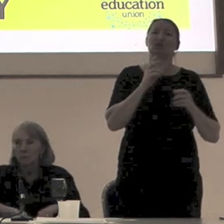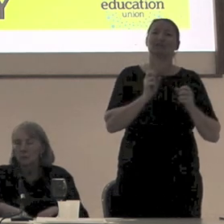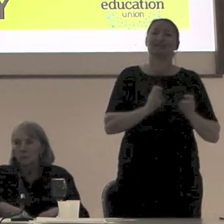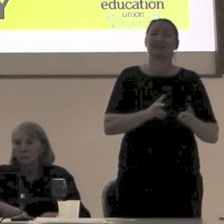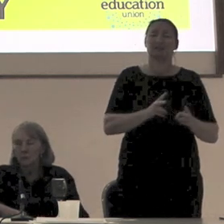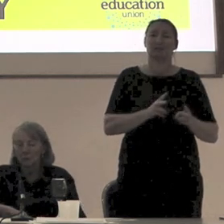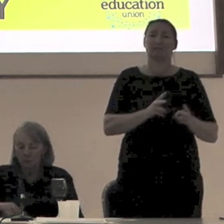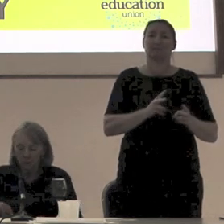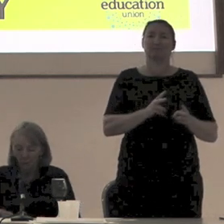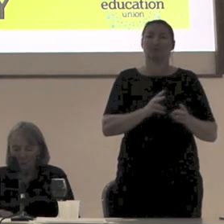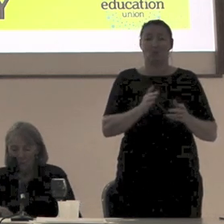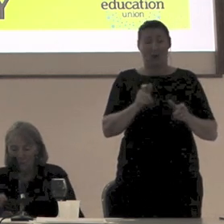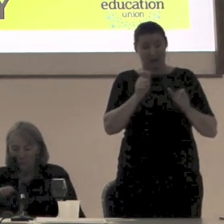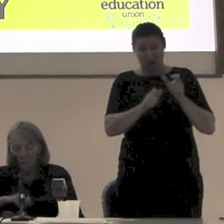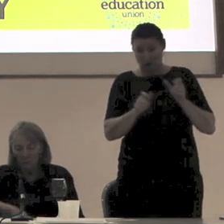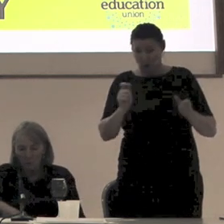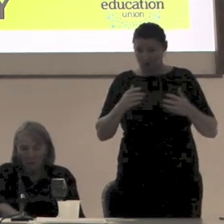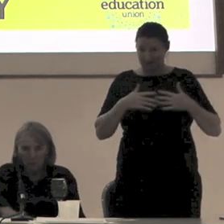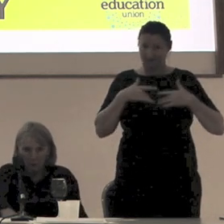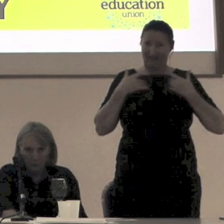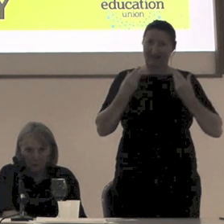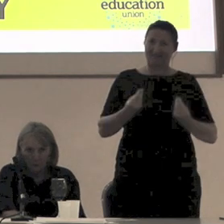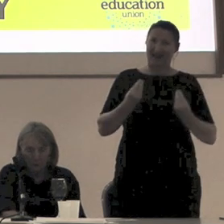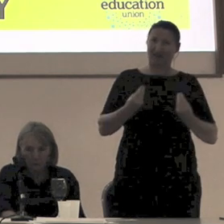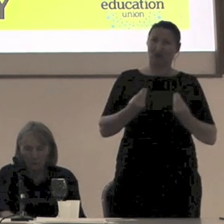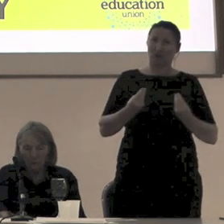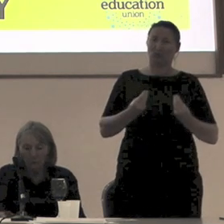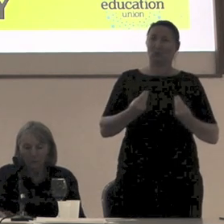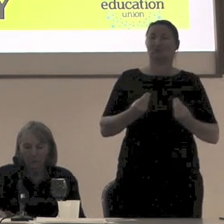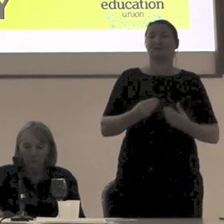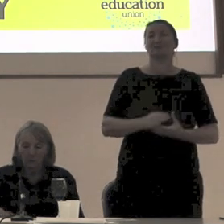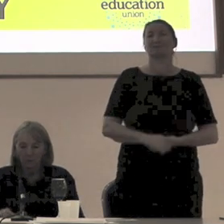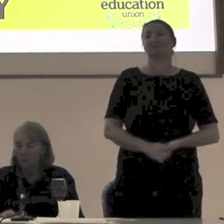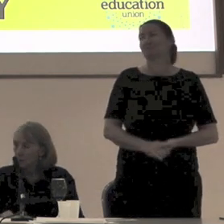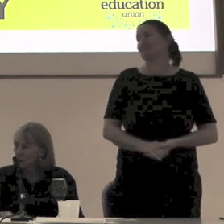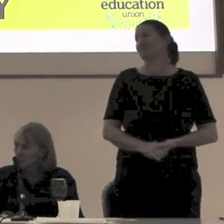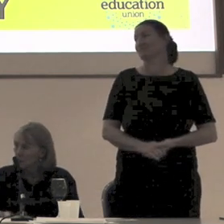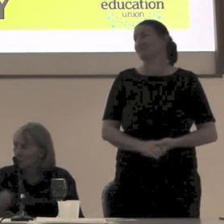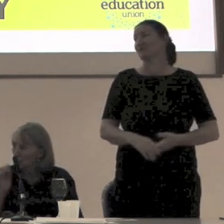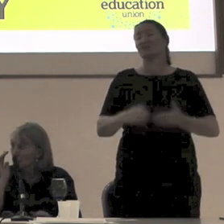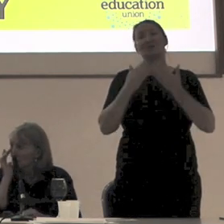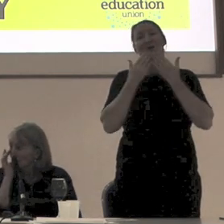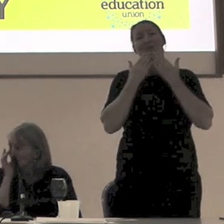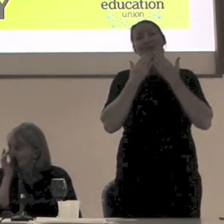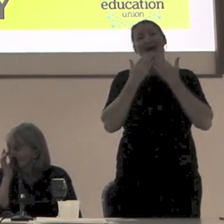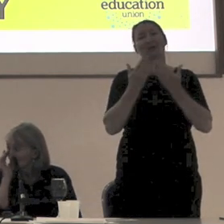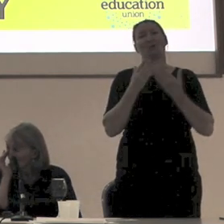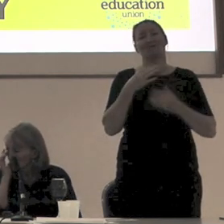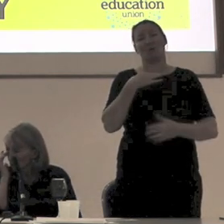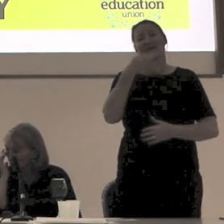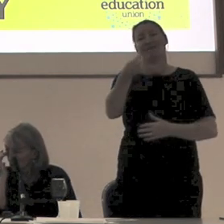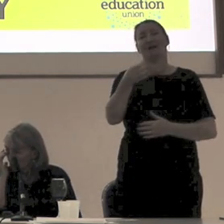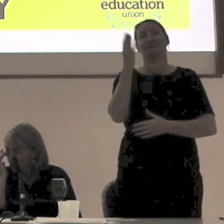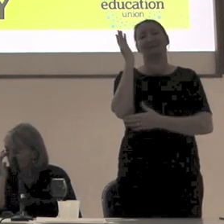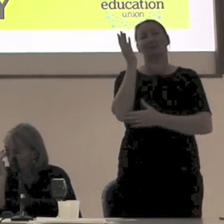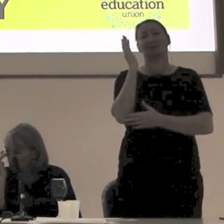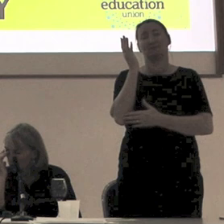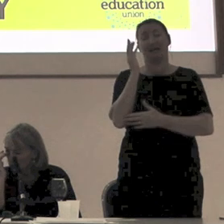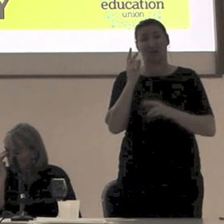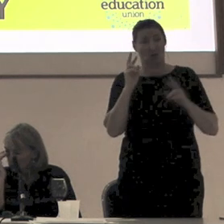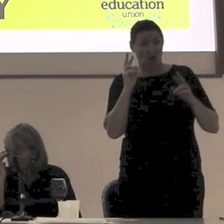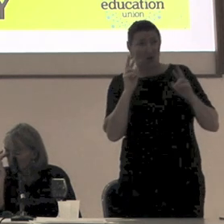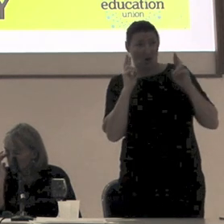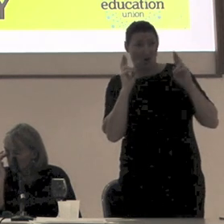are valued and in which all students can thrive. So thank you very much for inviting me to speak, and I wish you every success with